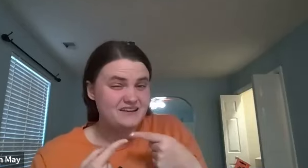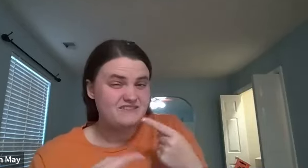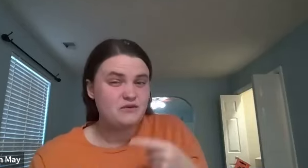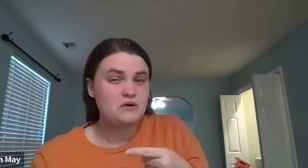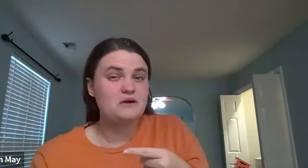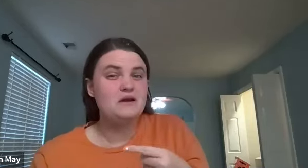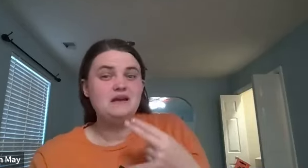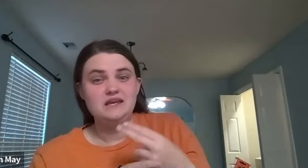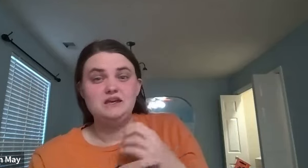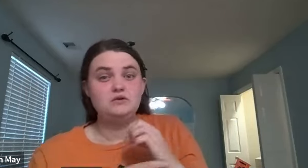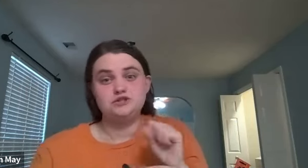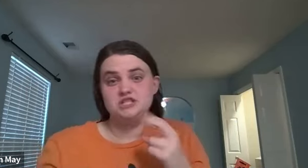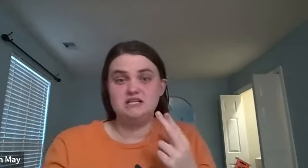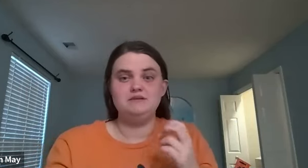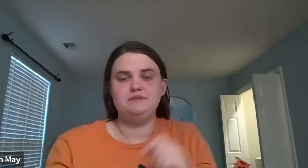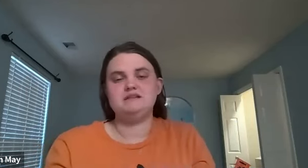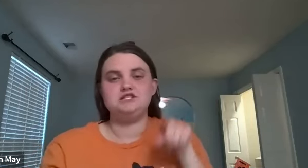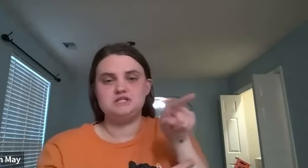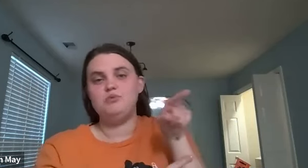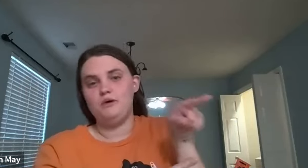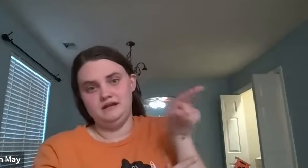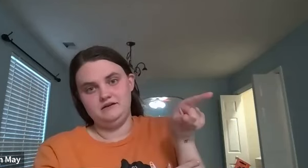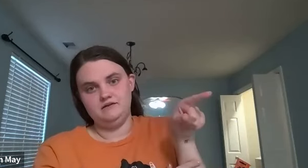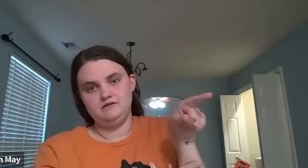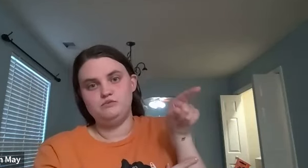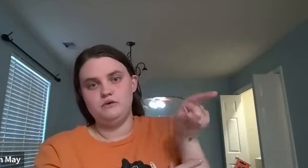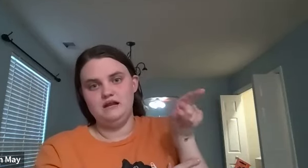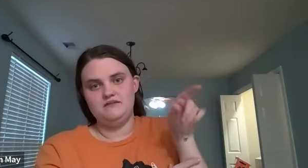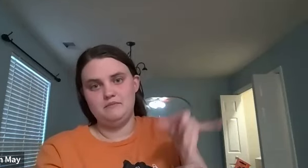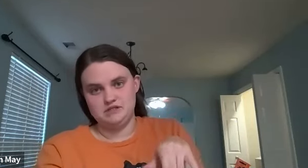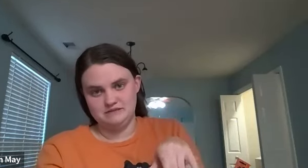sign for he or she, because it's just pointing at that person.